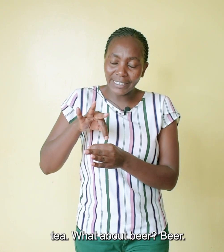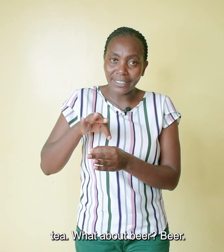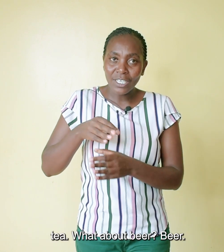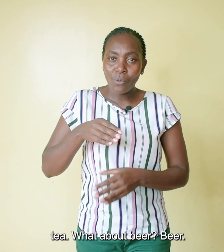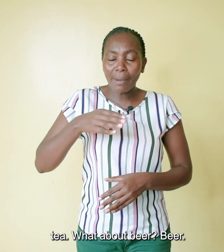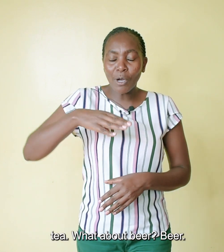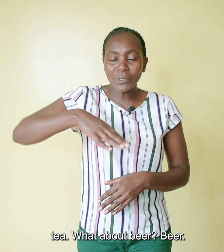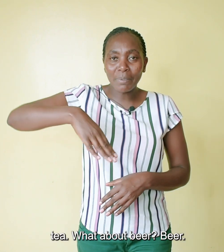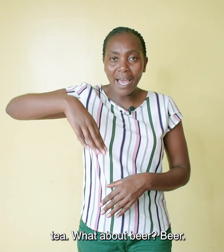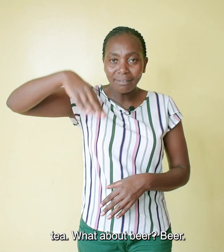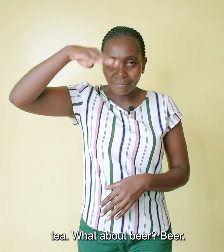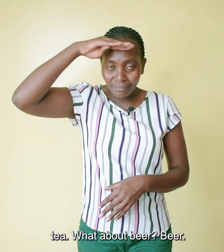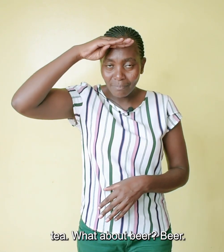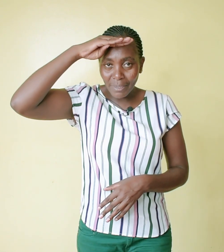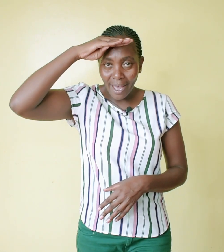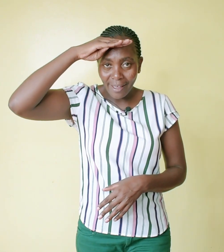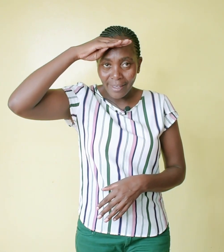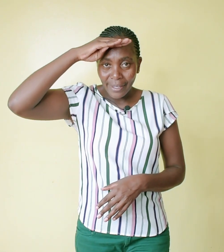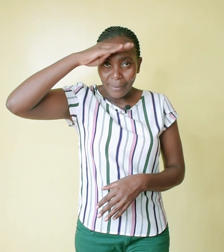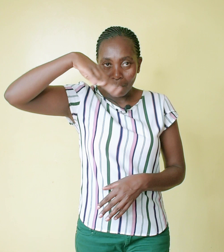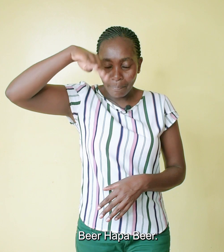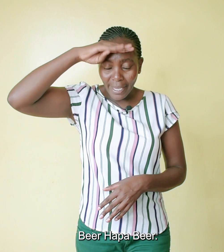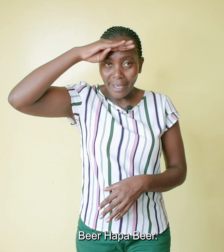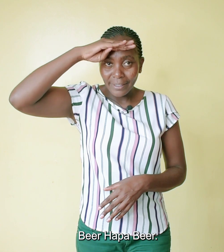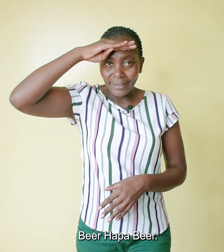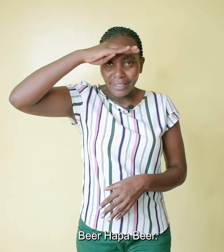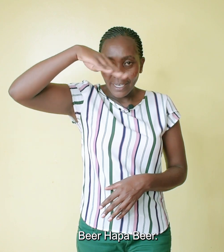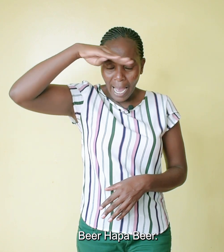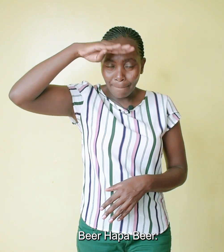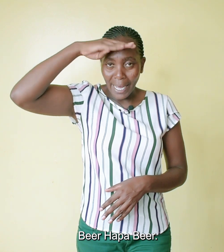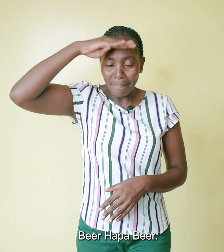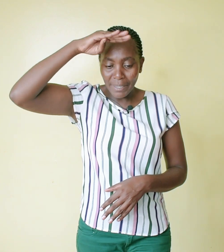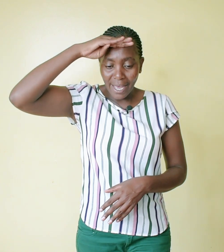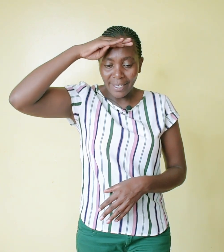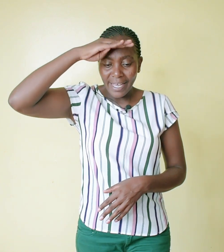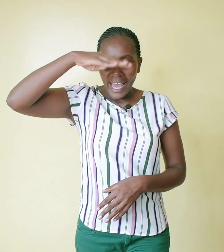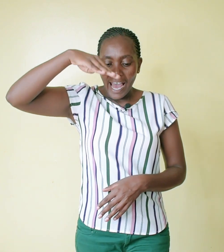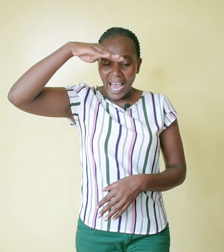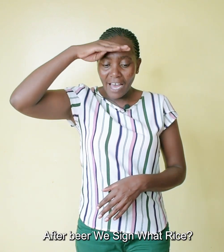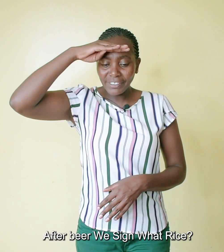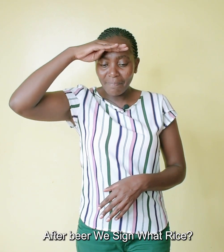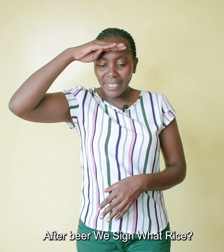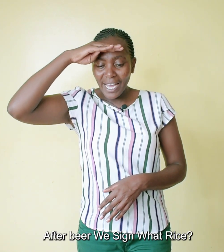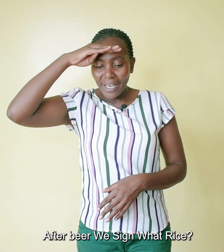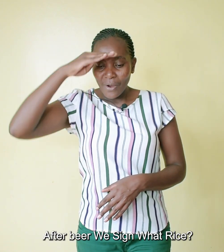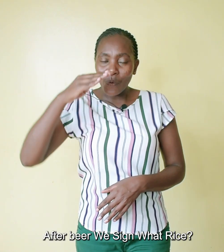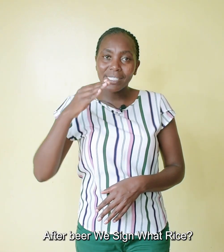tea. What about beer? Beer. Beer. Hapa. Beer. After beer, we